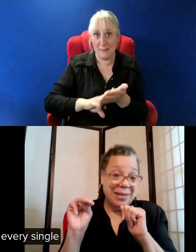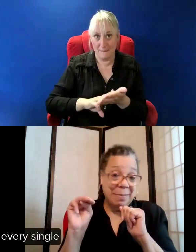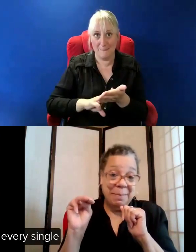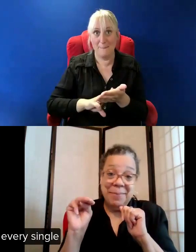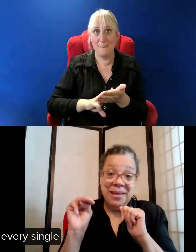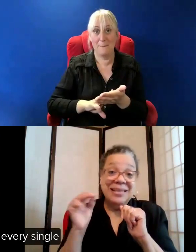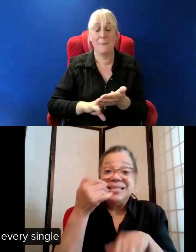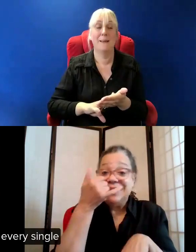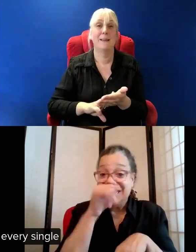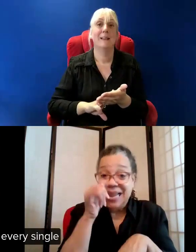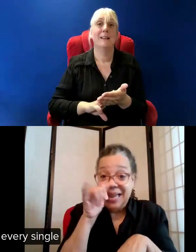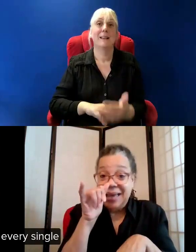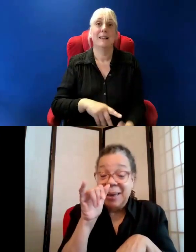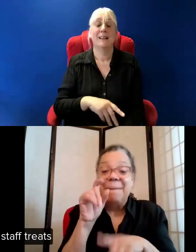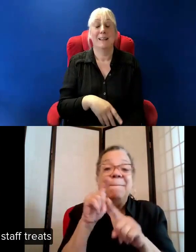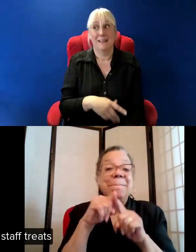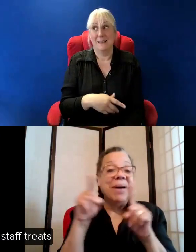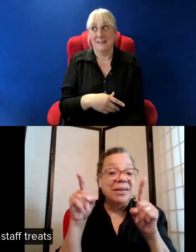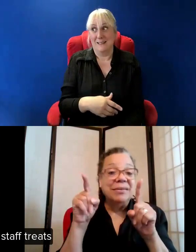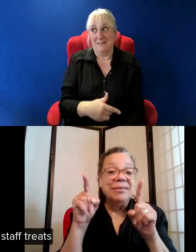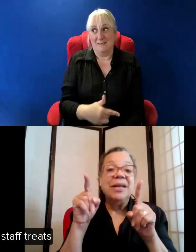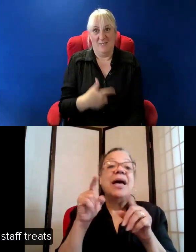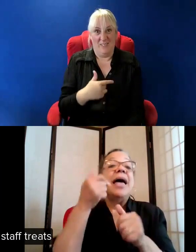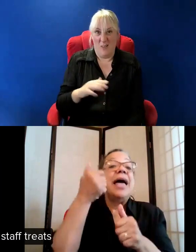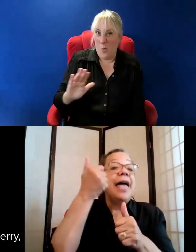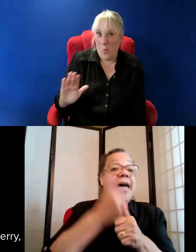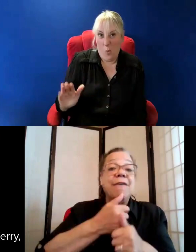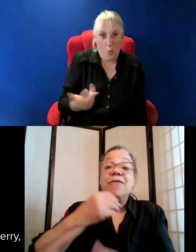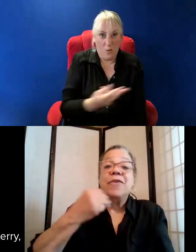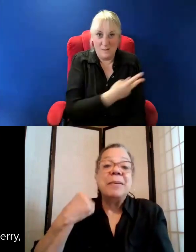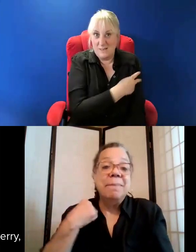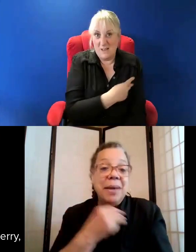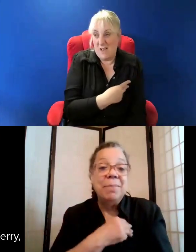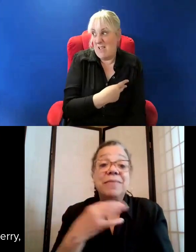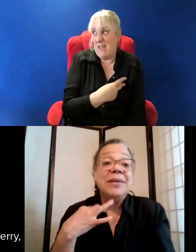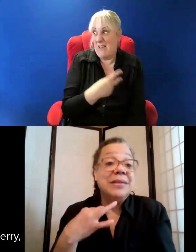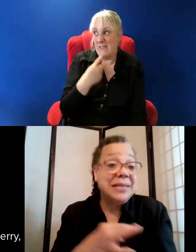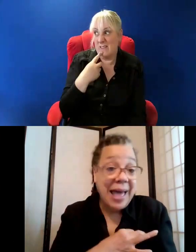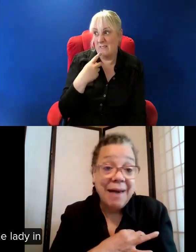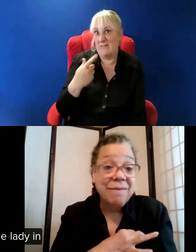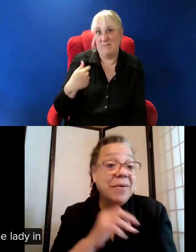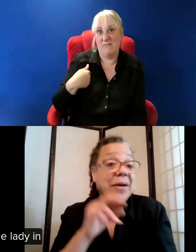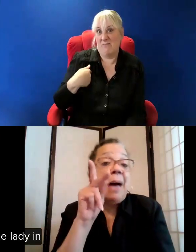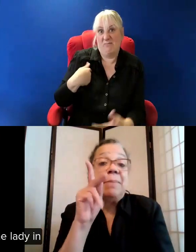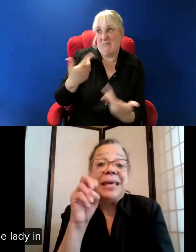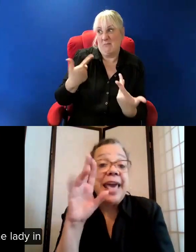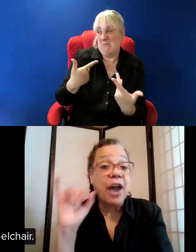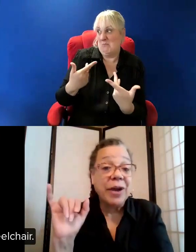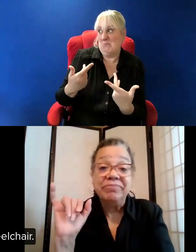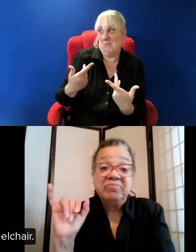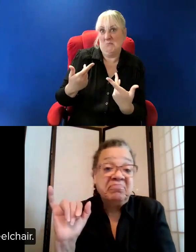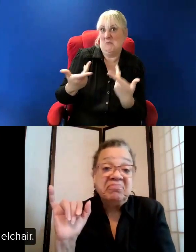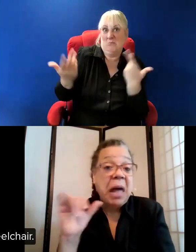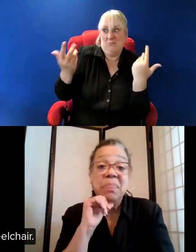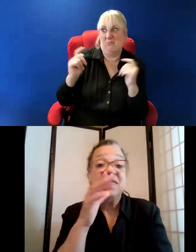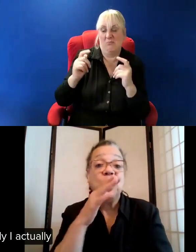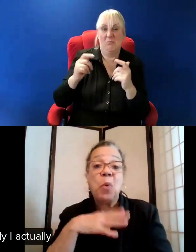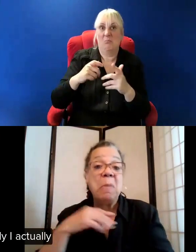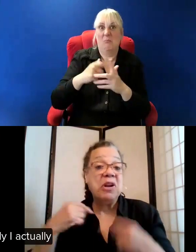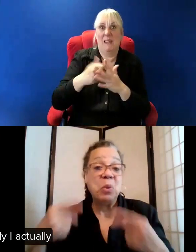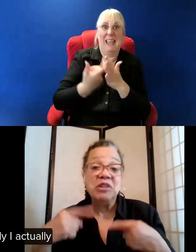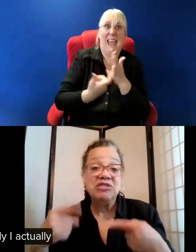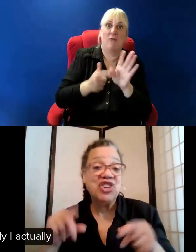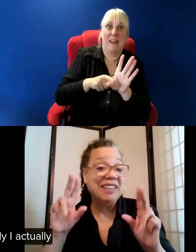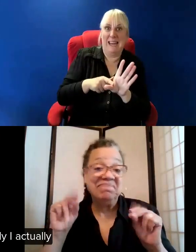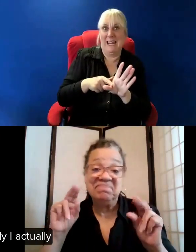but I every single member of staff treats me Kerry. I'm not the lady in the wheelchair. I'm not.